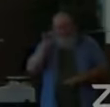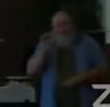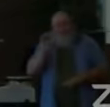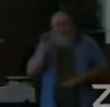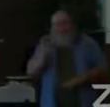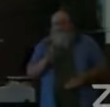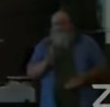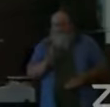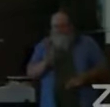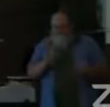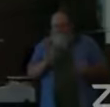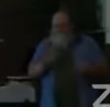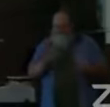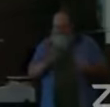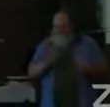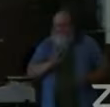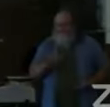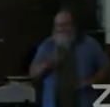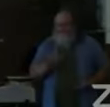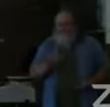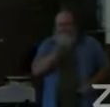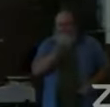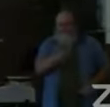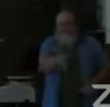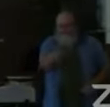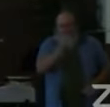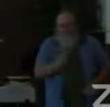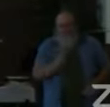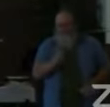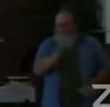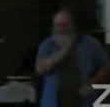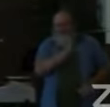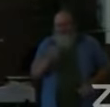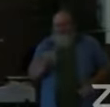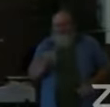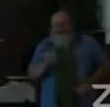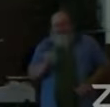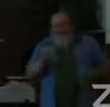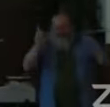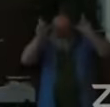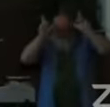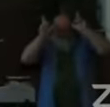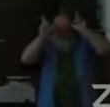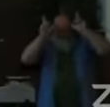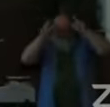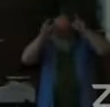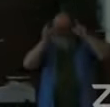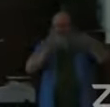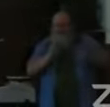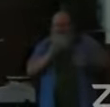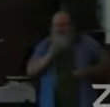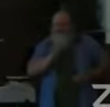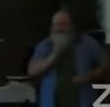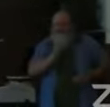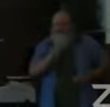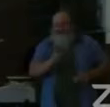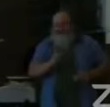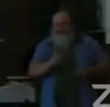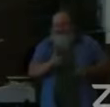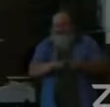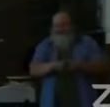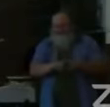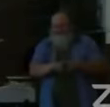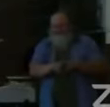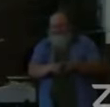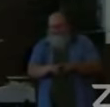Let me just clarify something. God and the devil are not opposites. Okay?